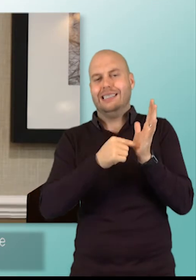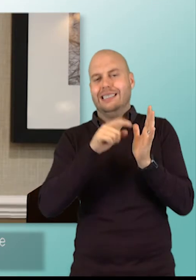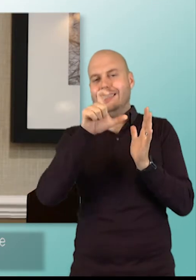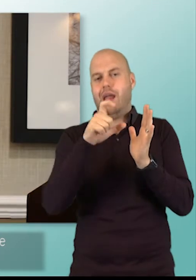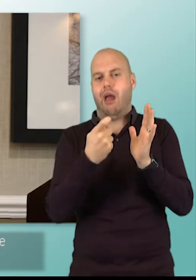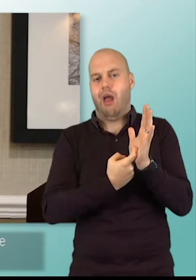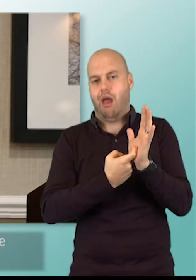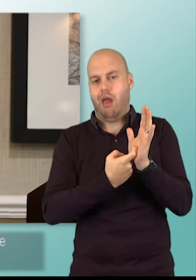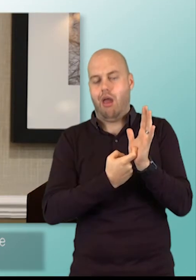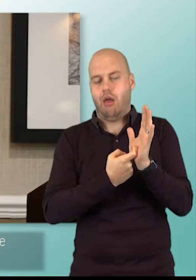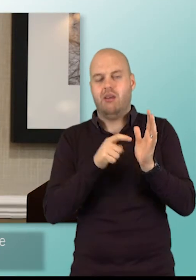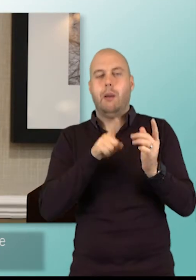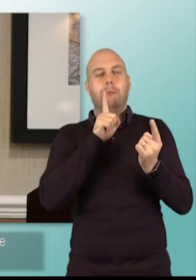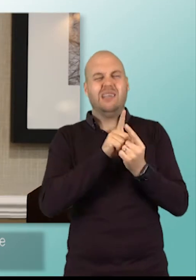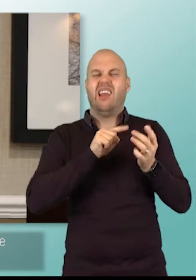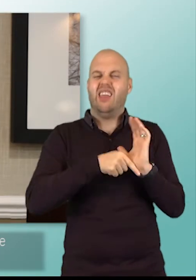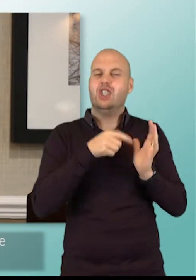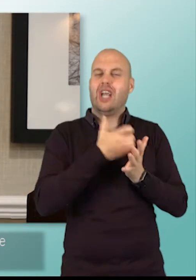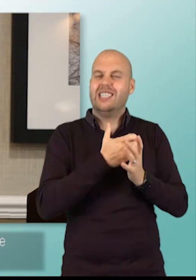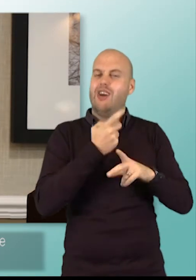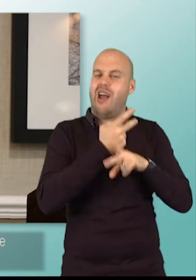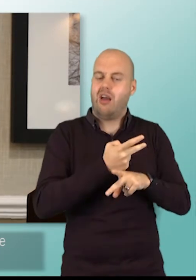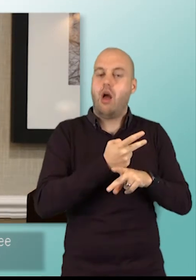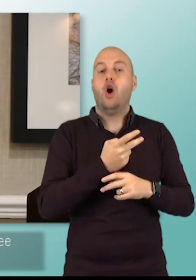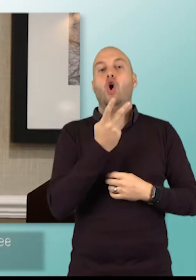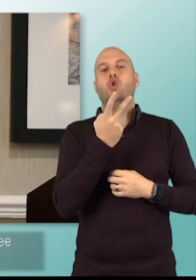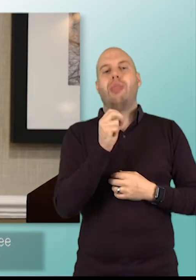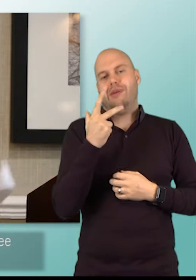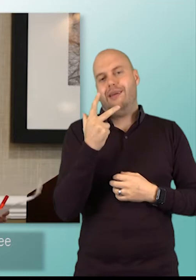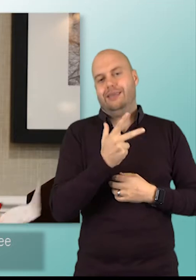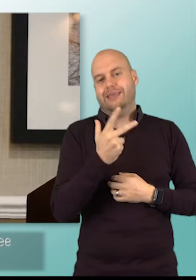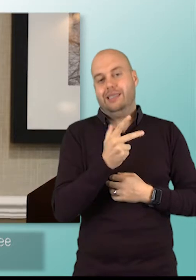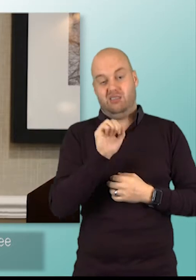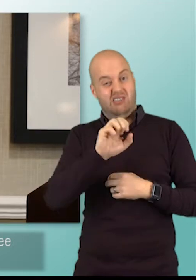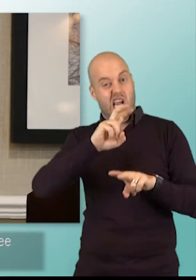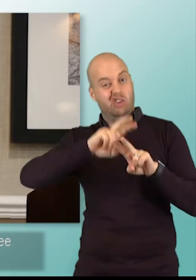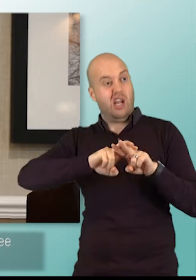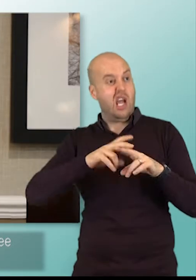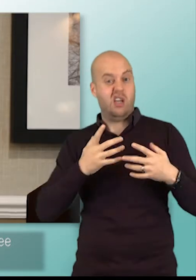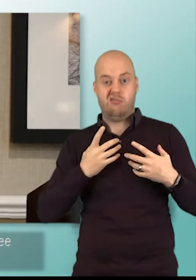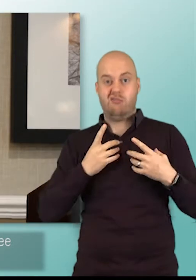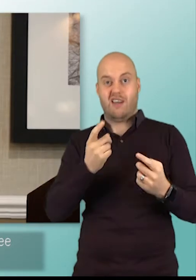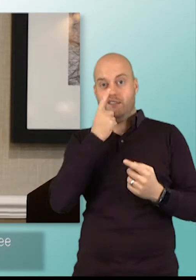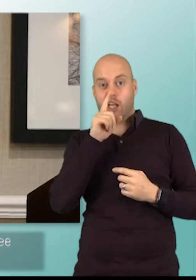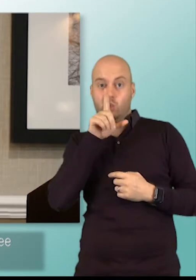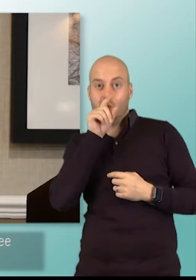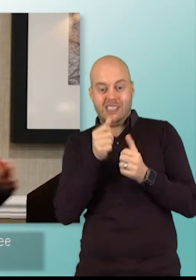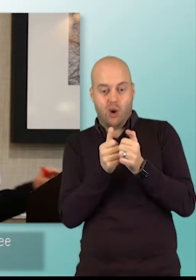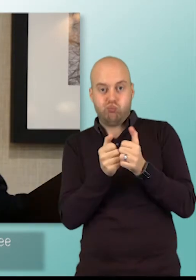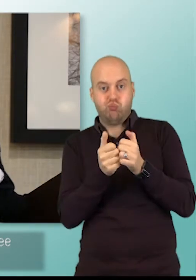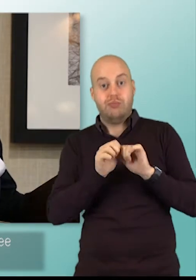MTCR, as in Meet the Charity Regulator, 2018. So feel free if you would like to do that.